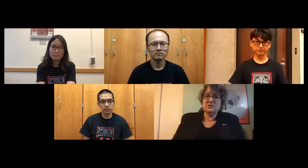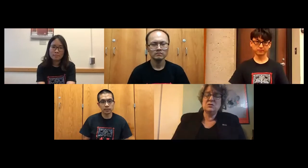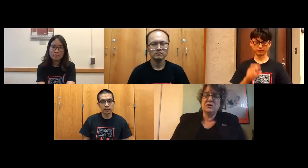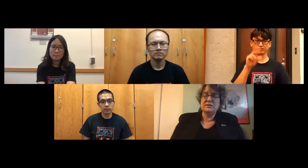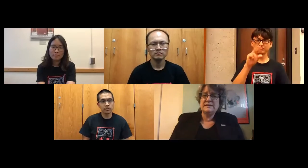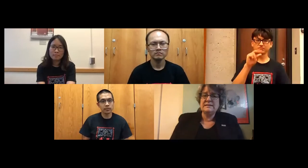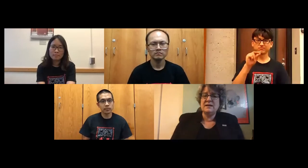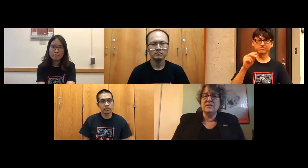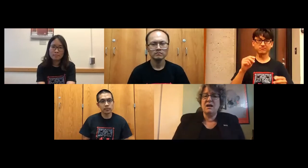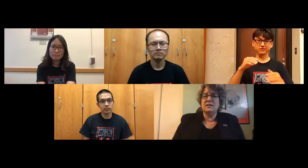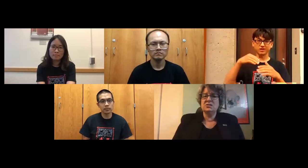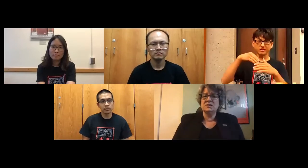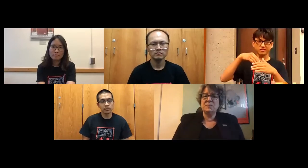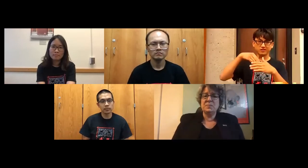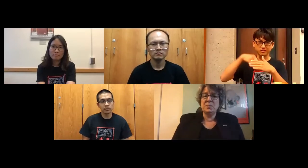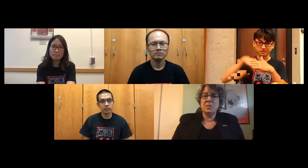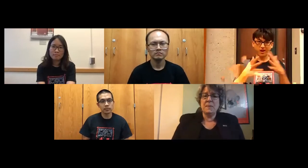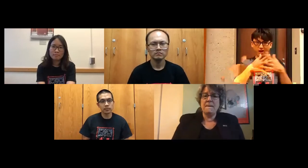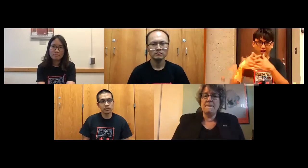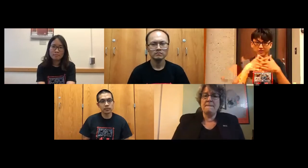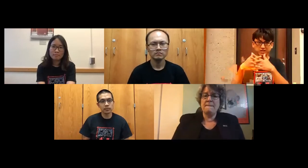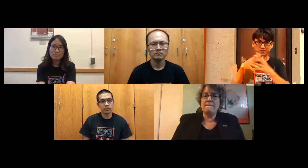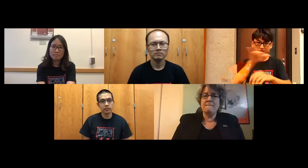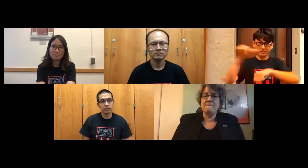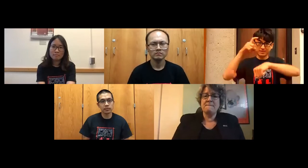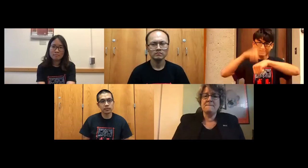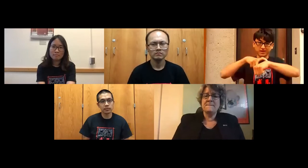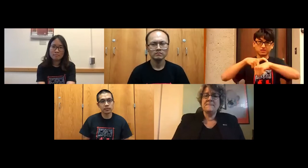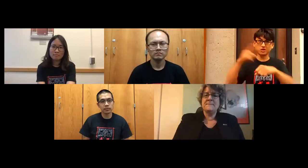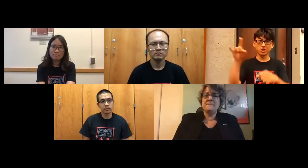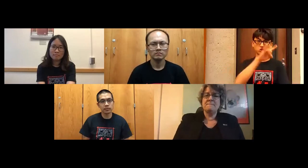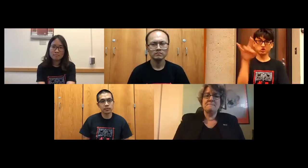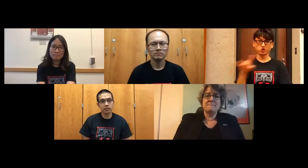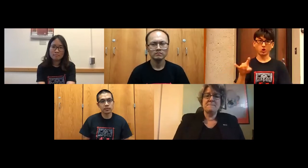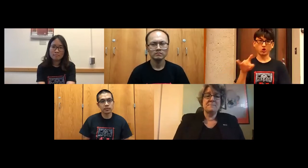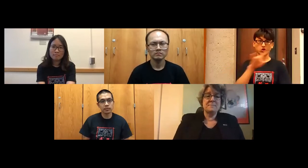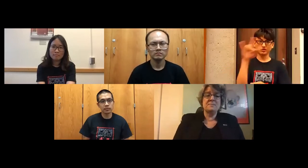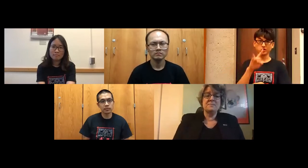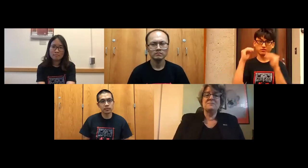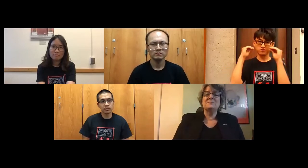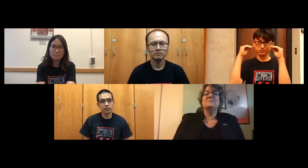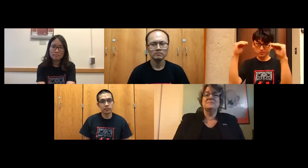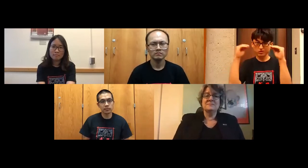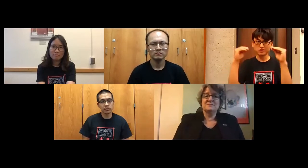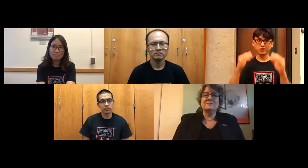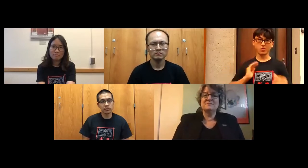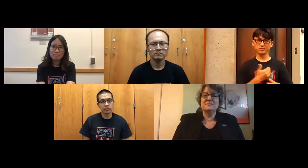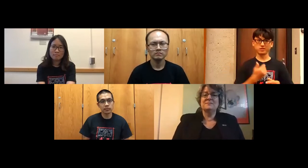Did you learn CSL in college? No, not until I came